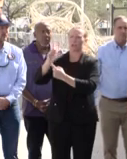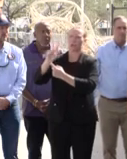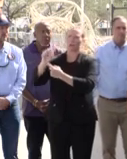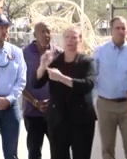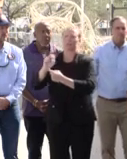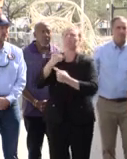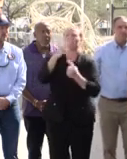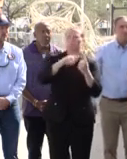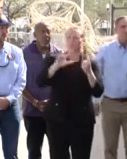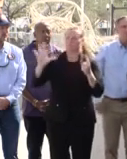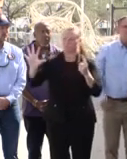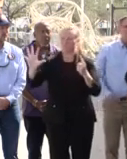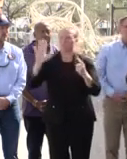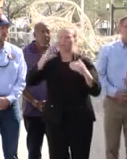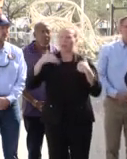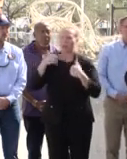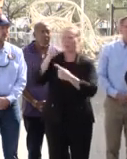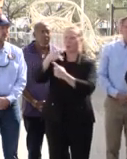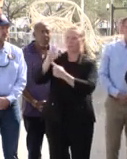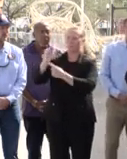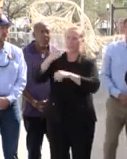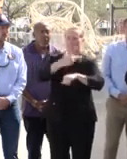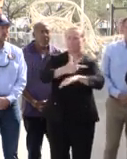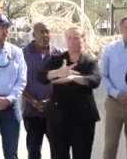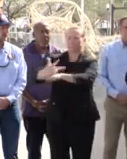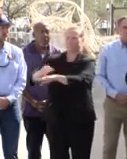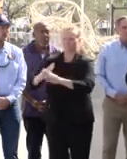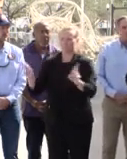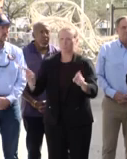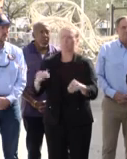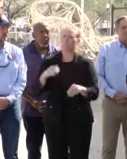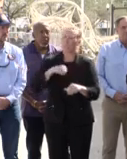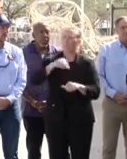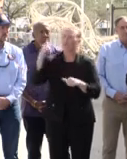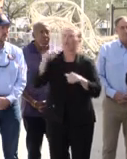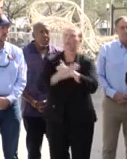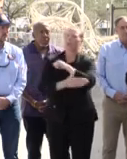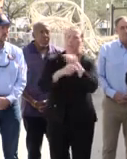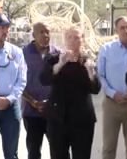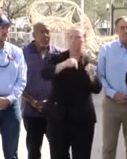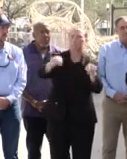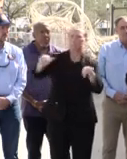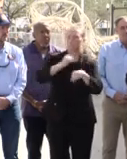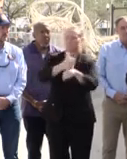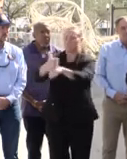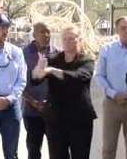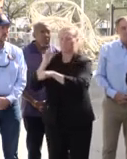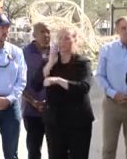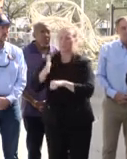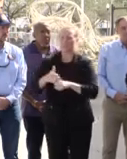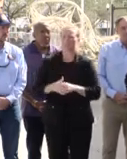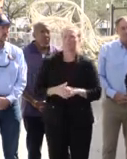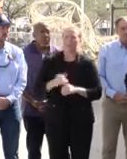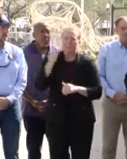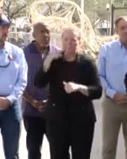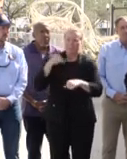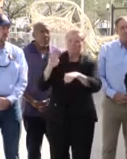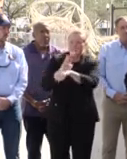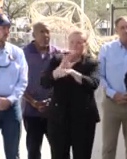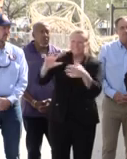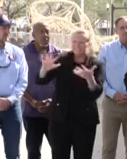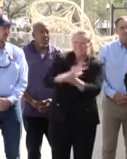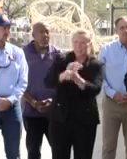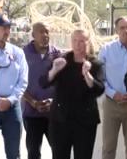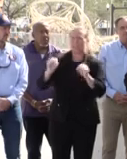Hope Bus, and that will likely be in other counties in the ensuing days. If you have business damage, you can